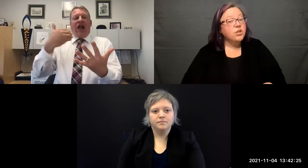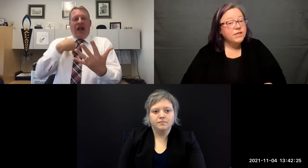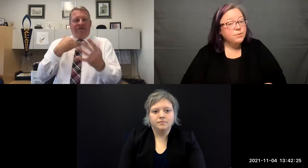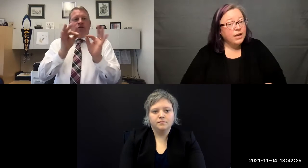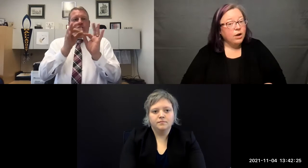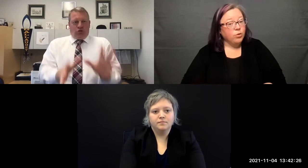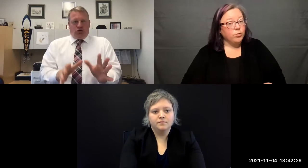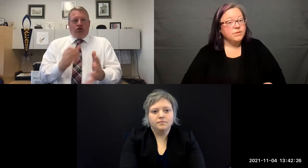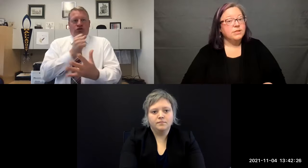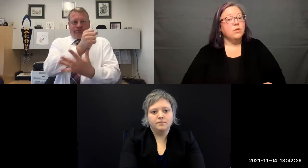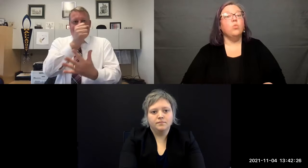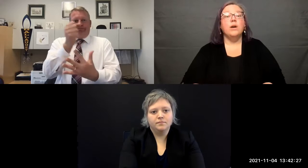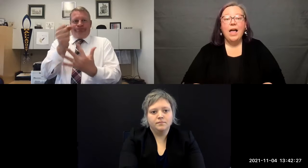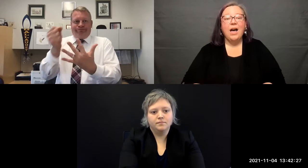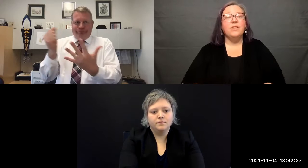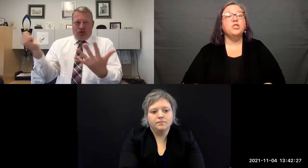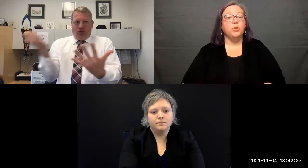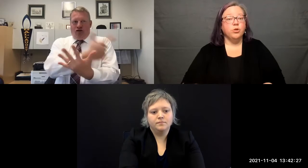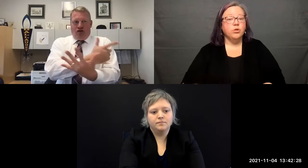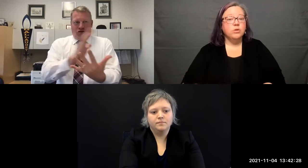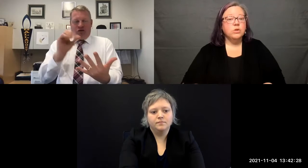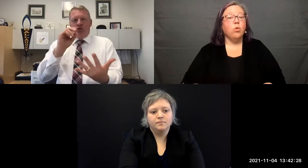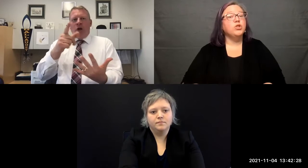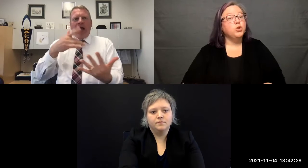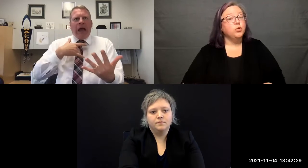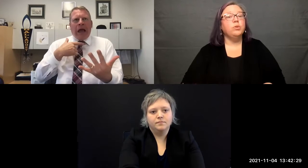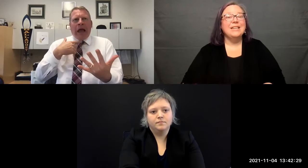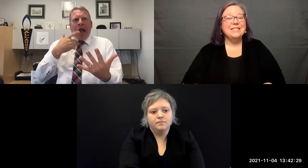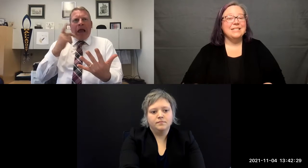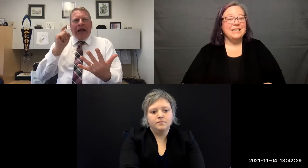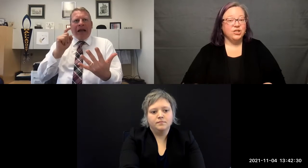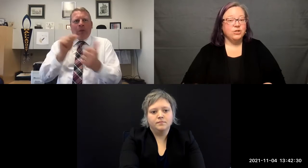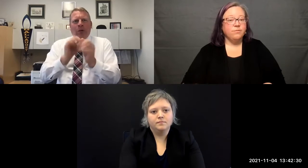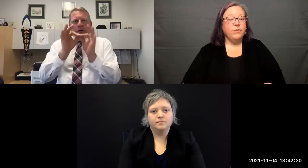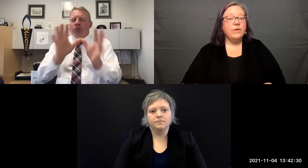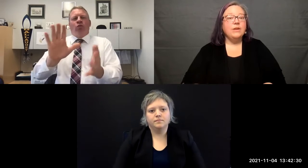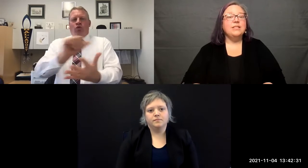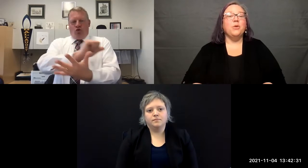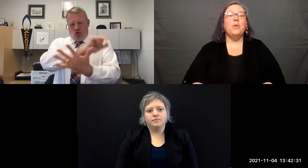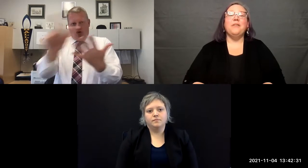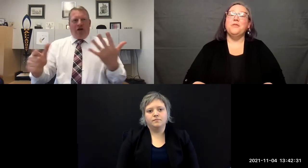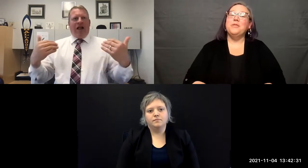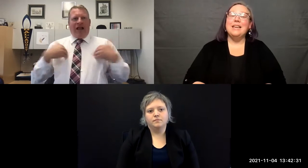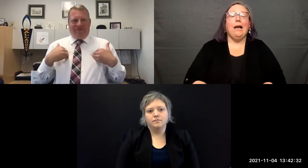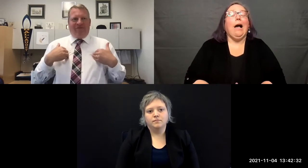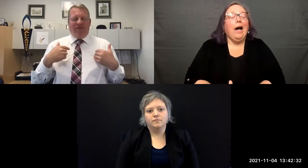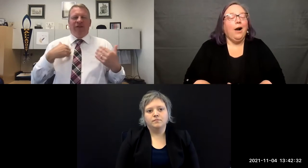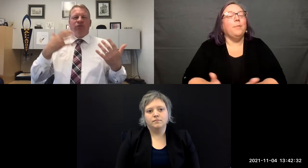these breakout rooms will have an interpreter or two placed in each. So if you think, how am I going to do